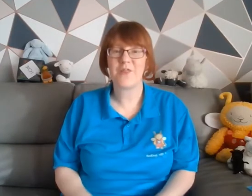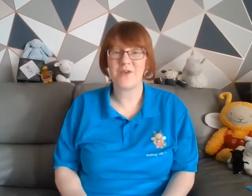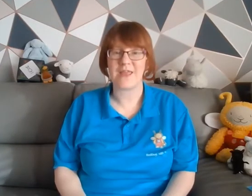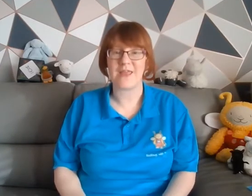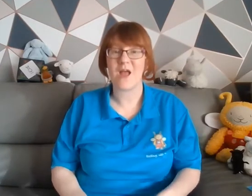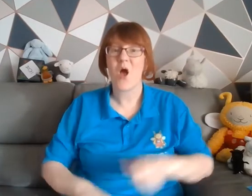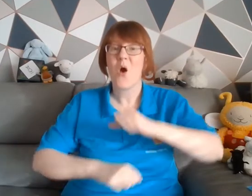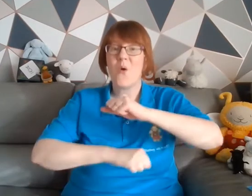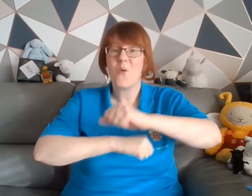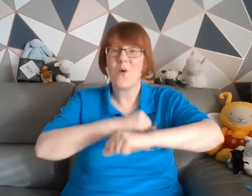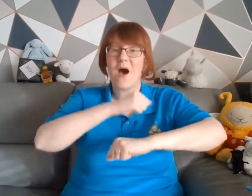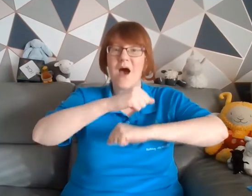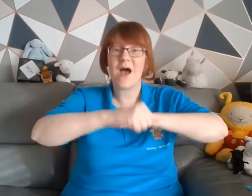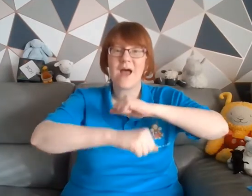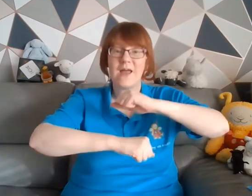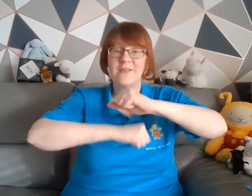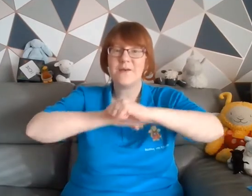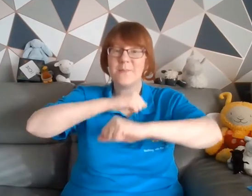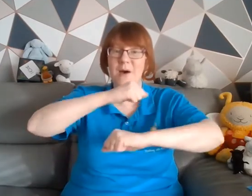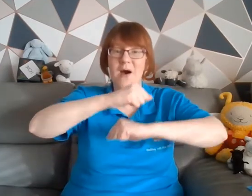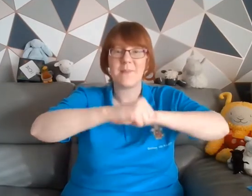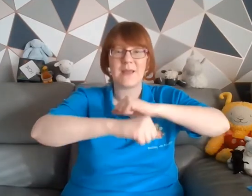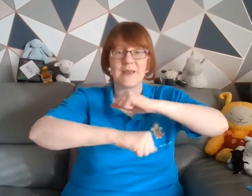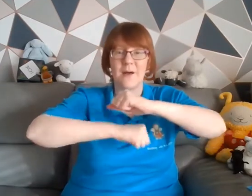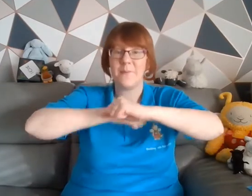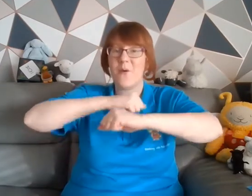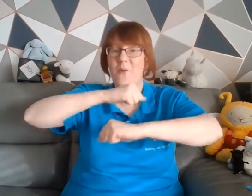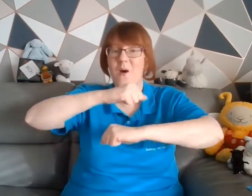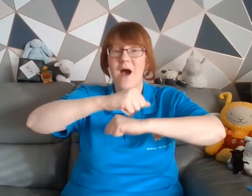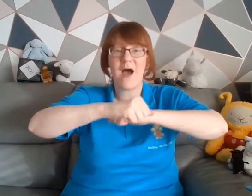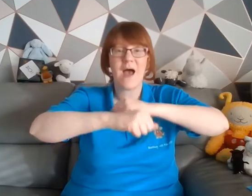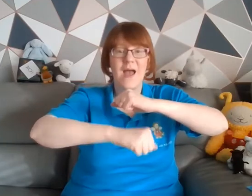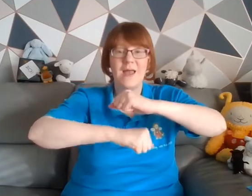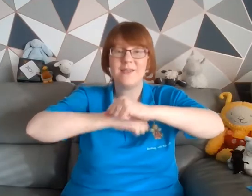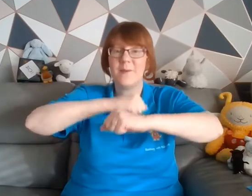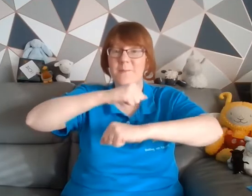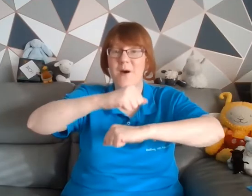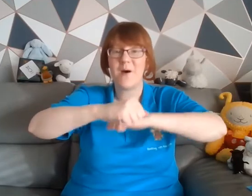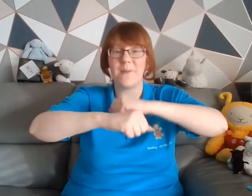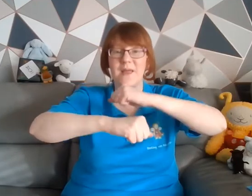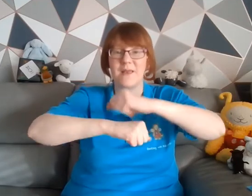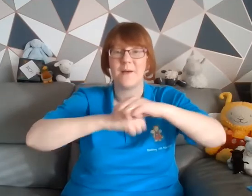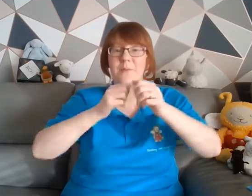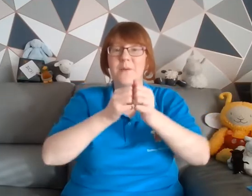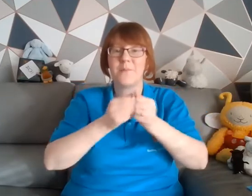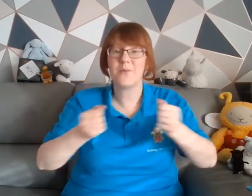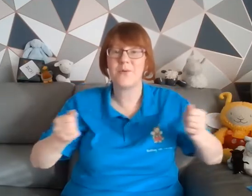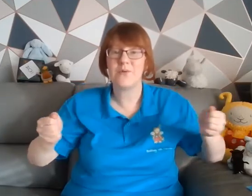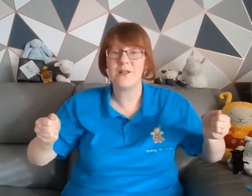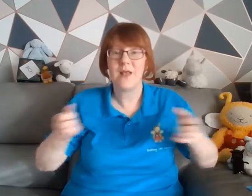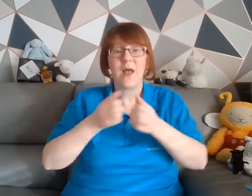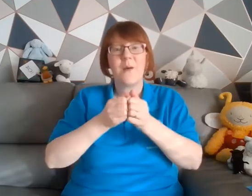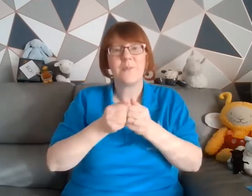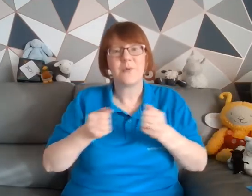three. Wind the bobbin up. Wind the bobbin up, pull,